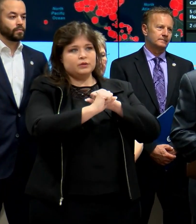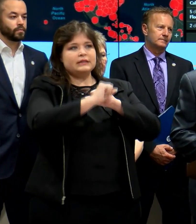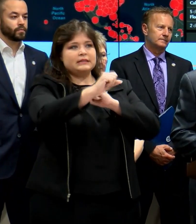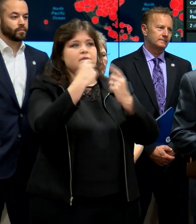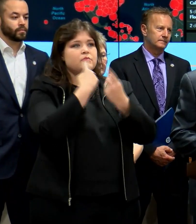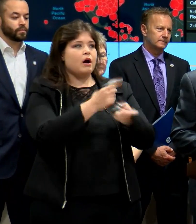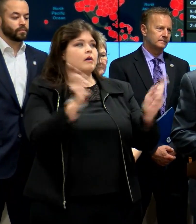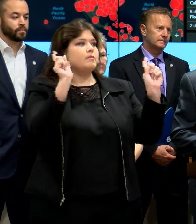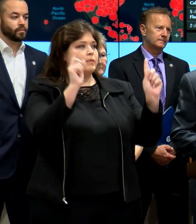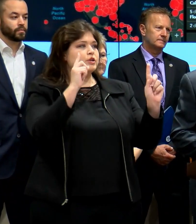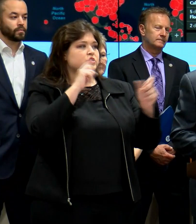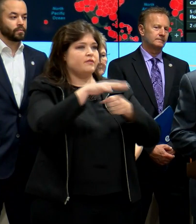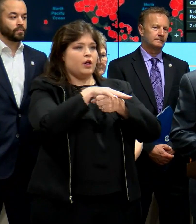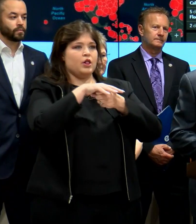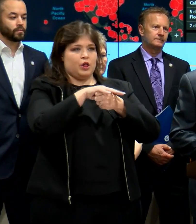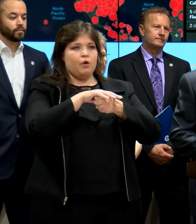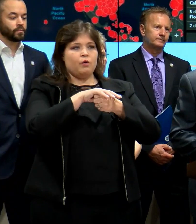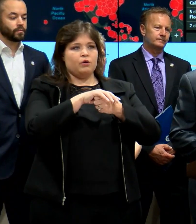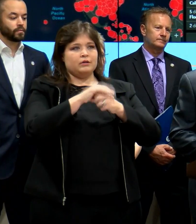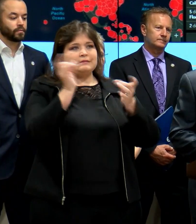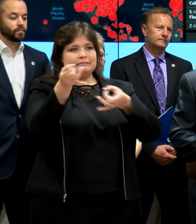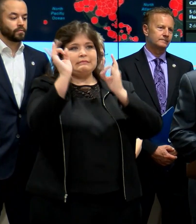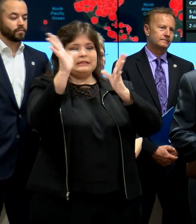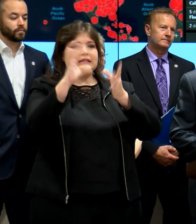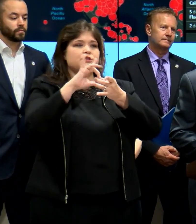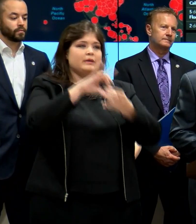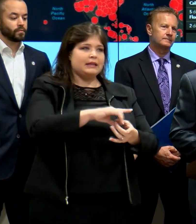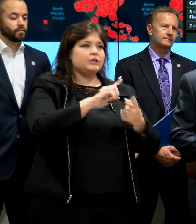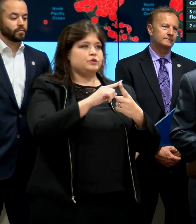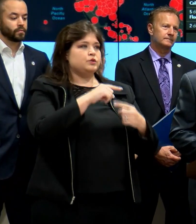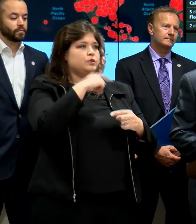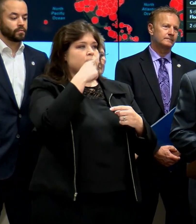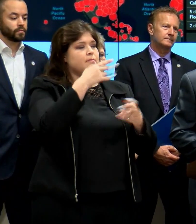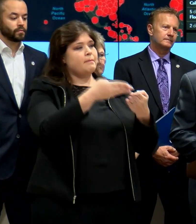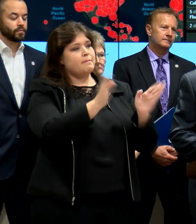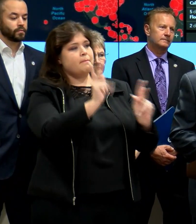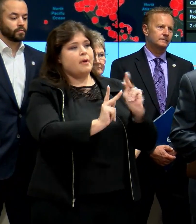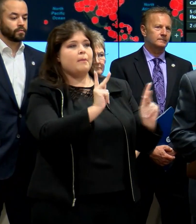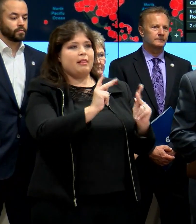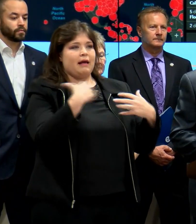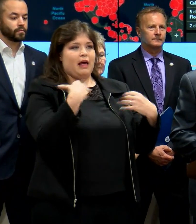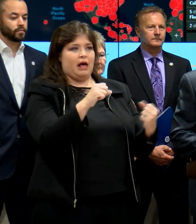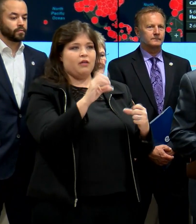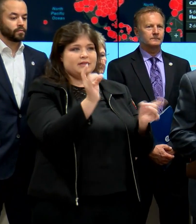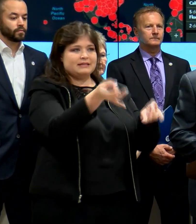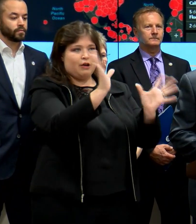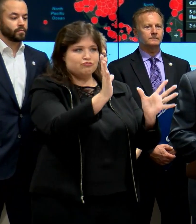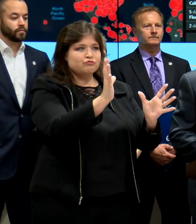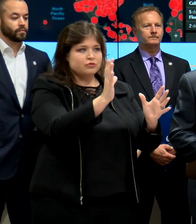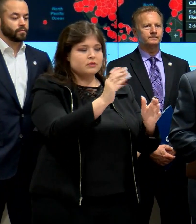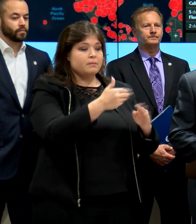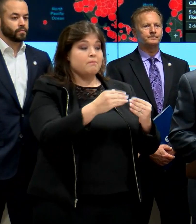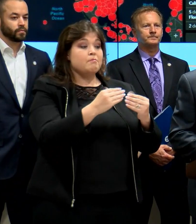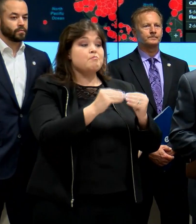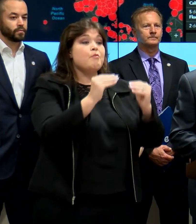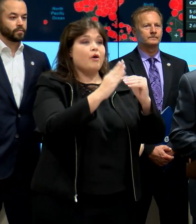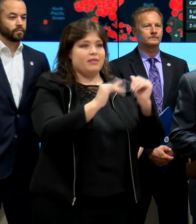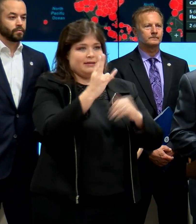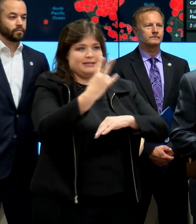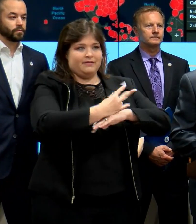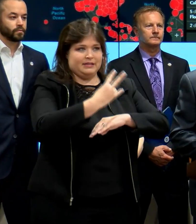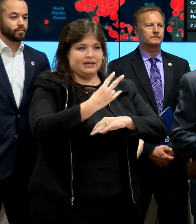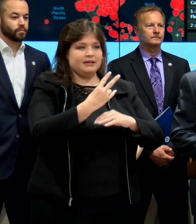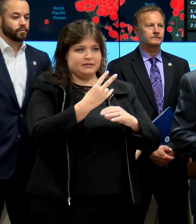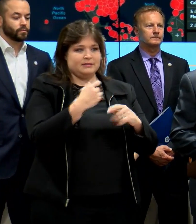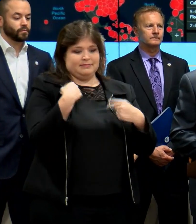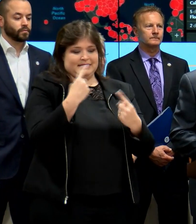of a local state of disaster due to a public health disaster for the city of Houston beyond the 7-day period after the proclamation was